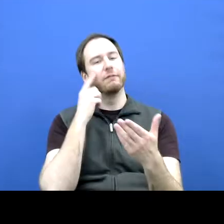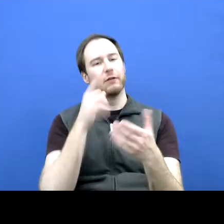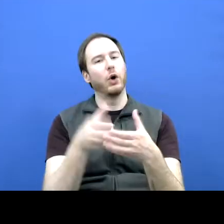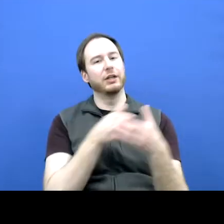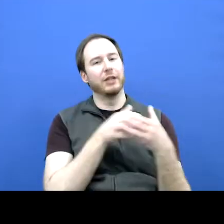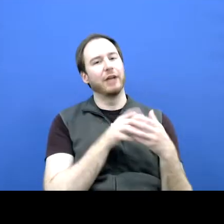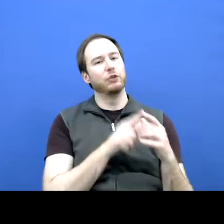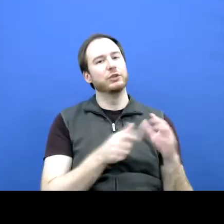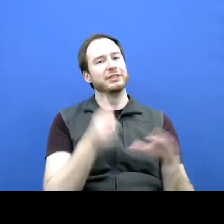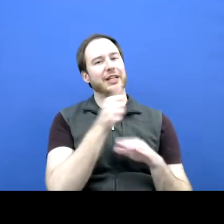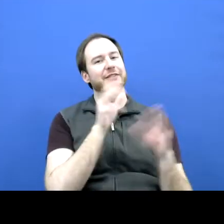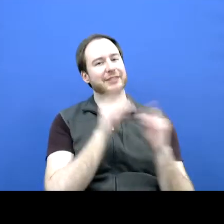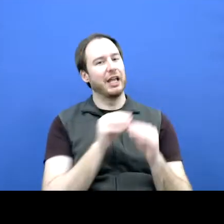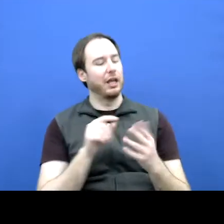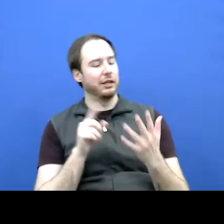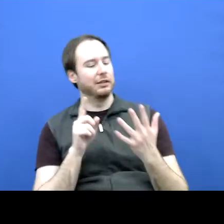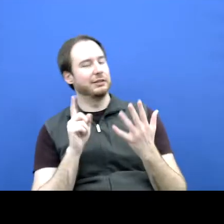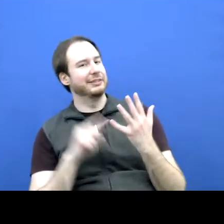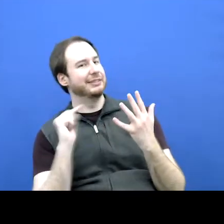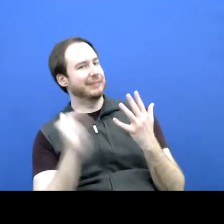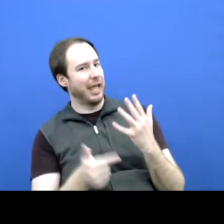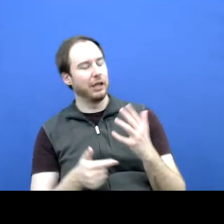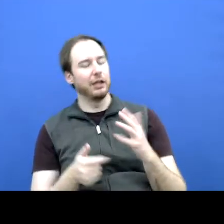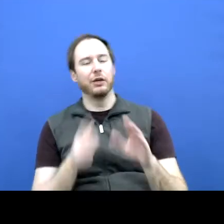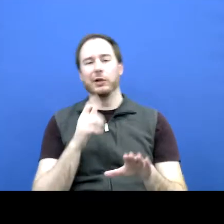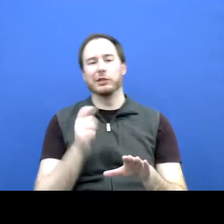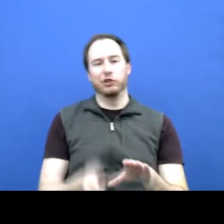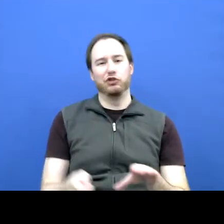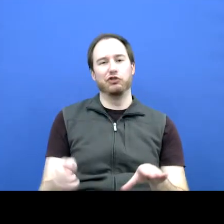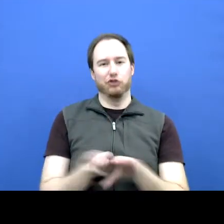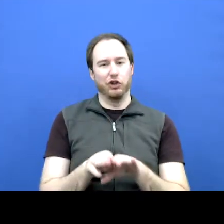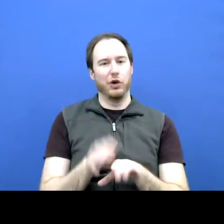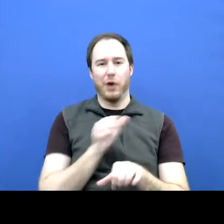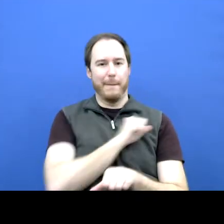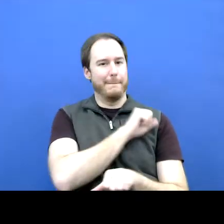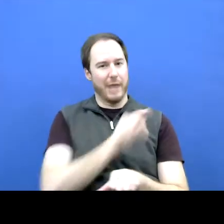And so again, we will adjourn to executive session. We will not return to open session. So thank you.